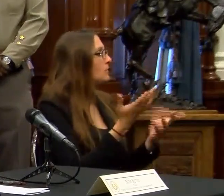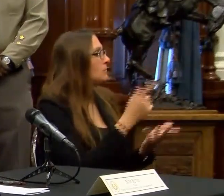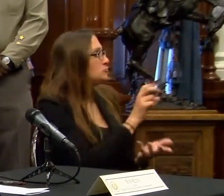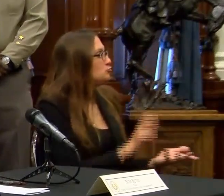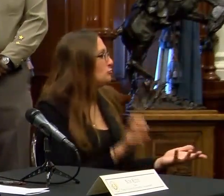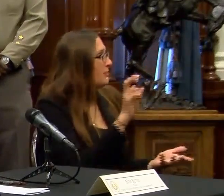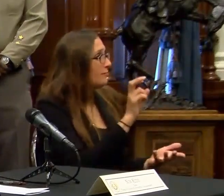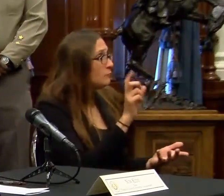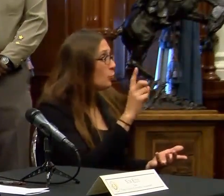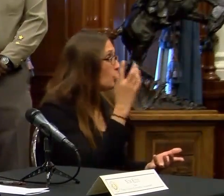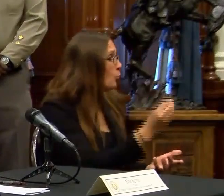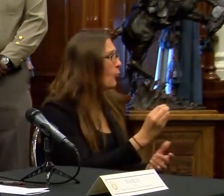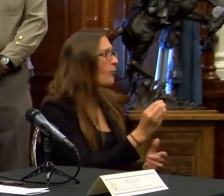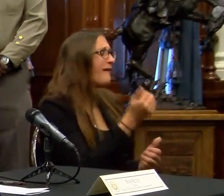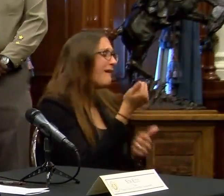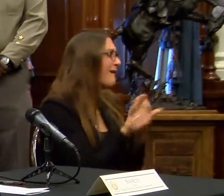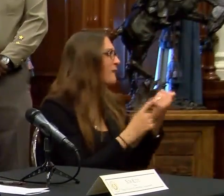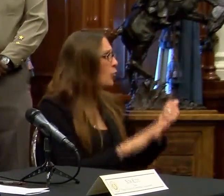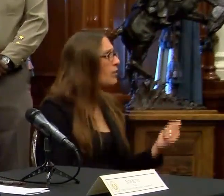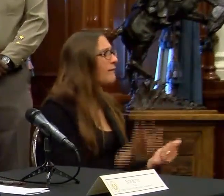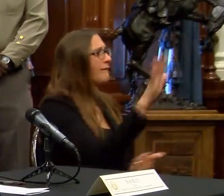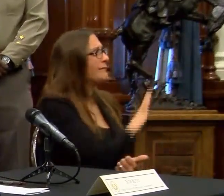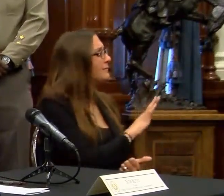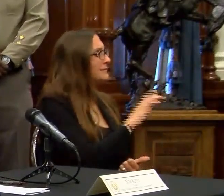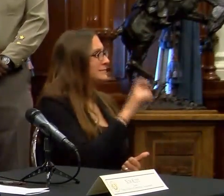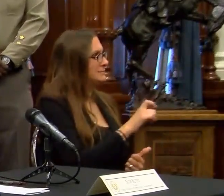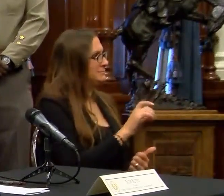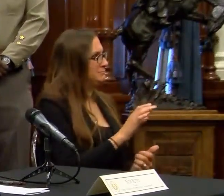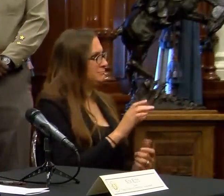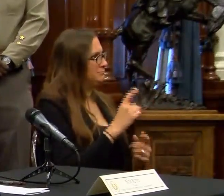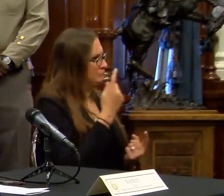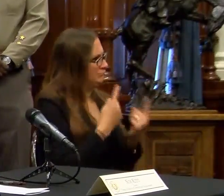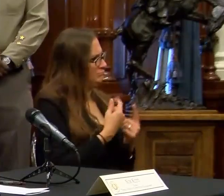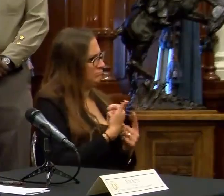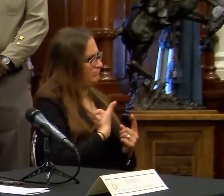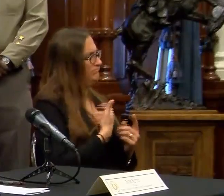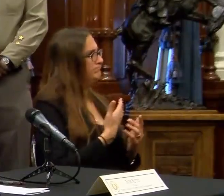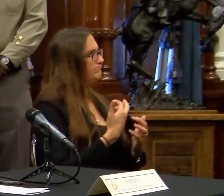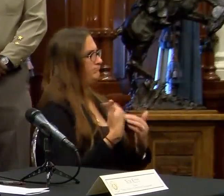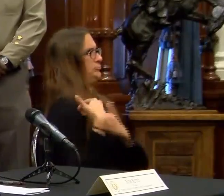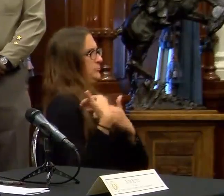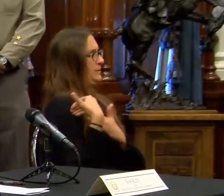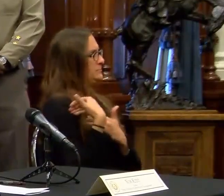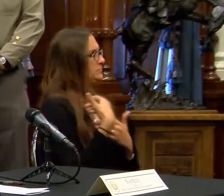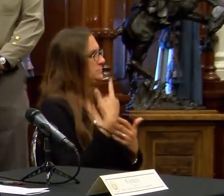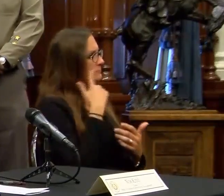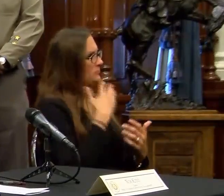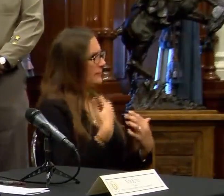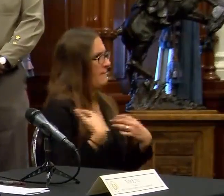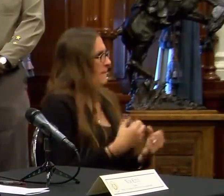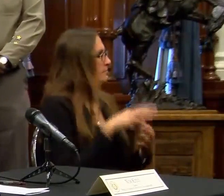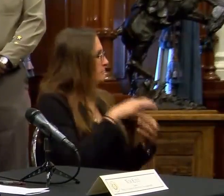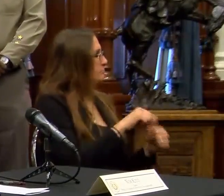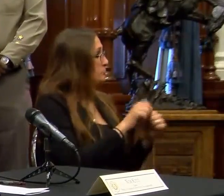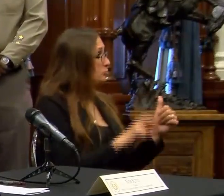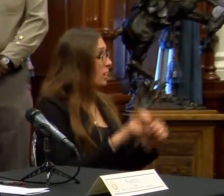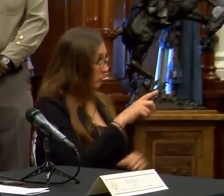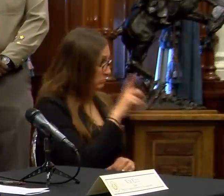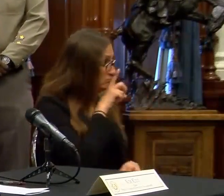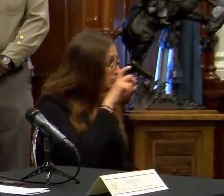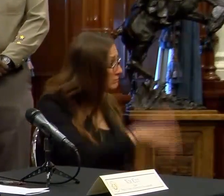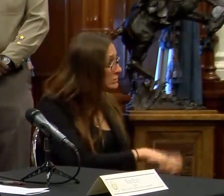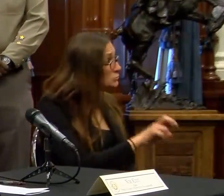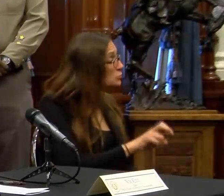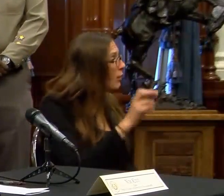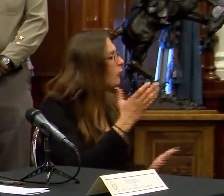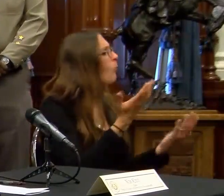is. Everyone needs to take their own personal responsibility for their health as it concerns the travel. Do they need to travel?